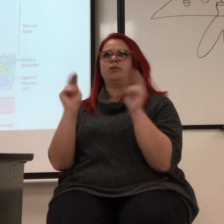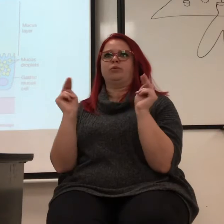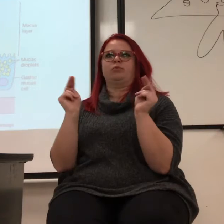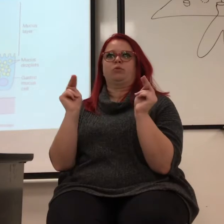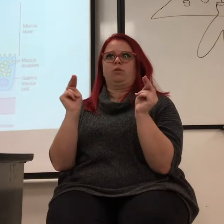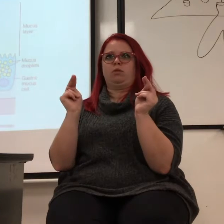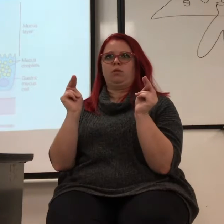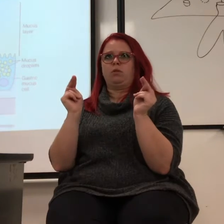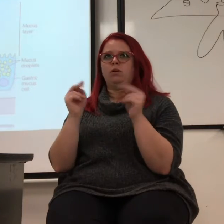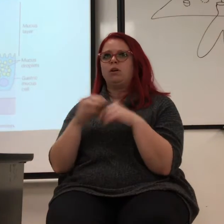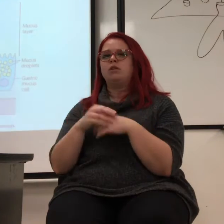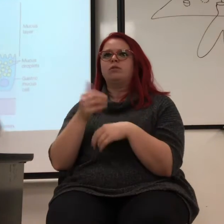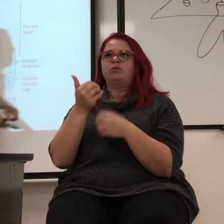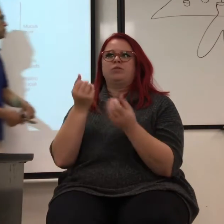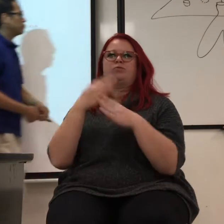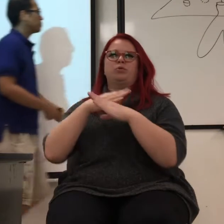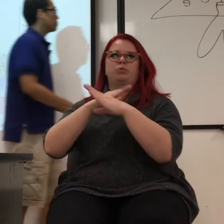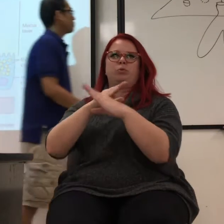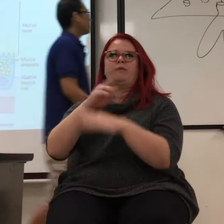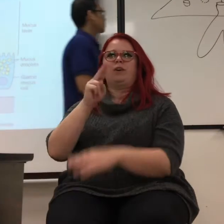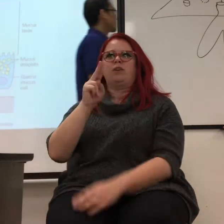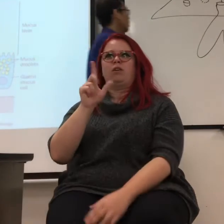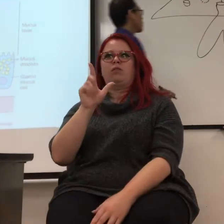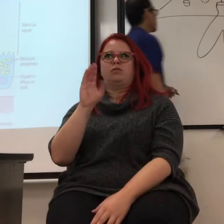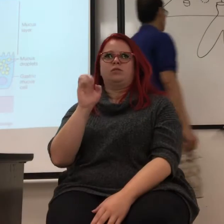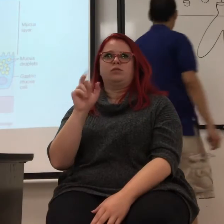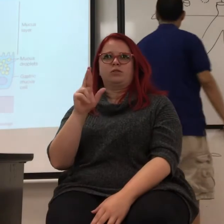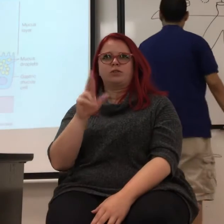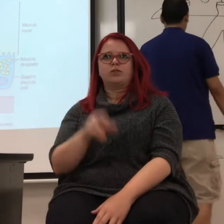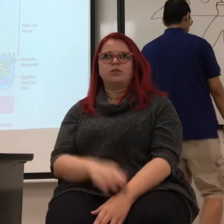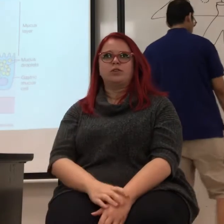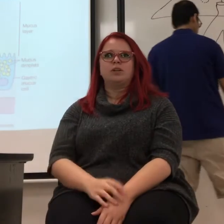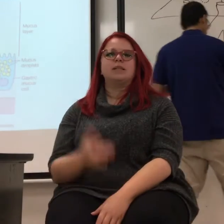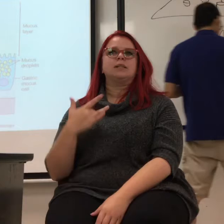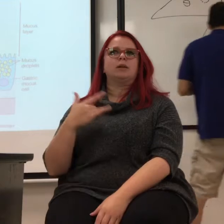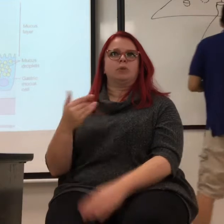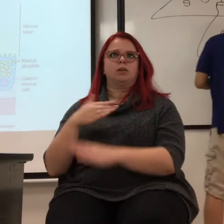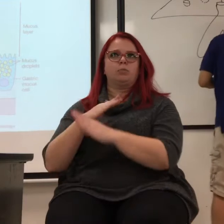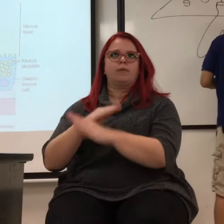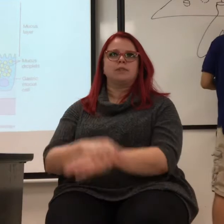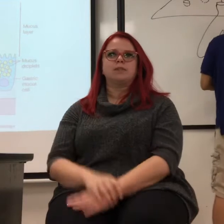this usually normally prevents it. So,